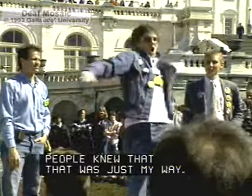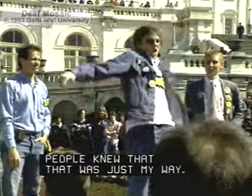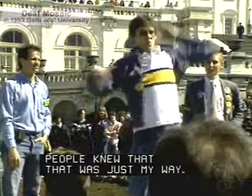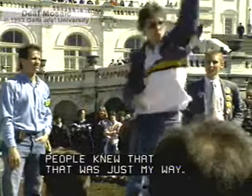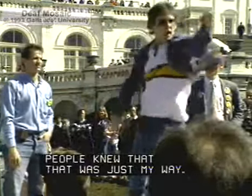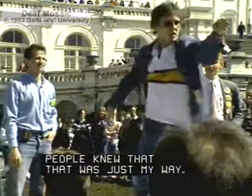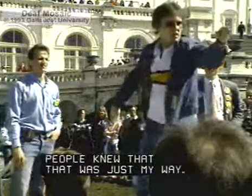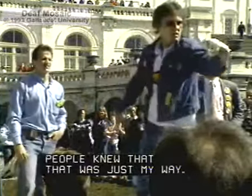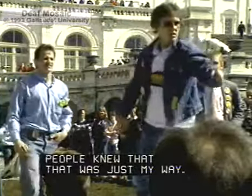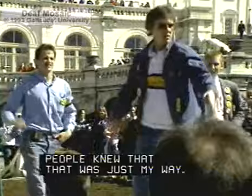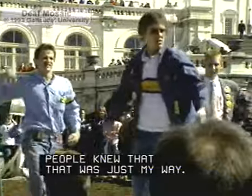way.